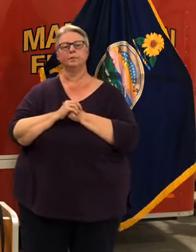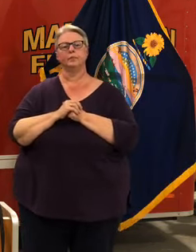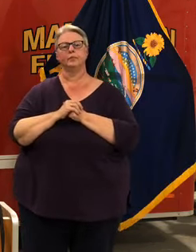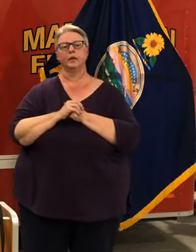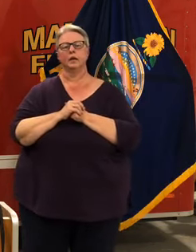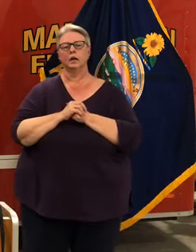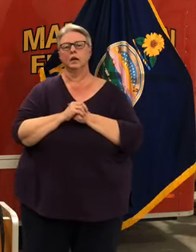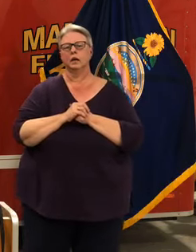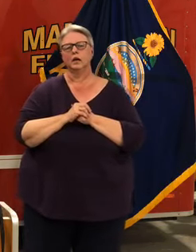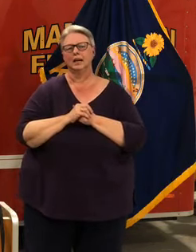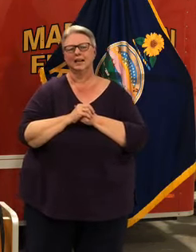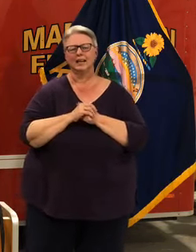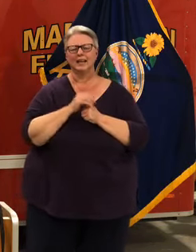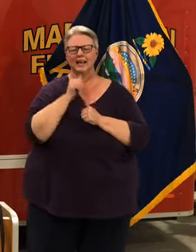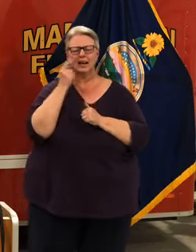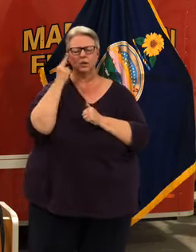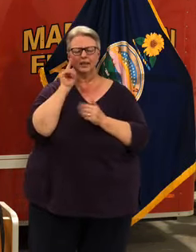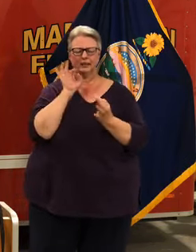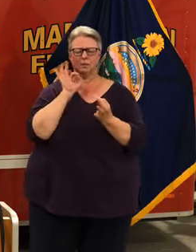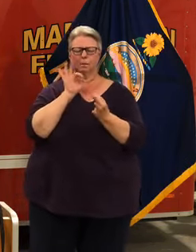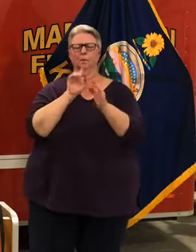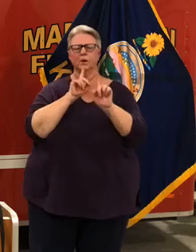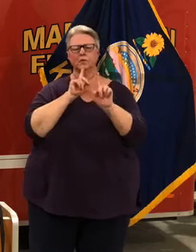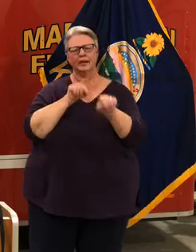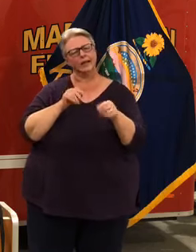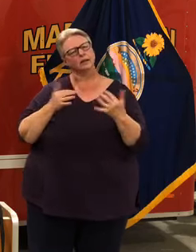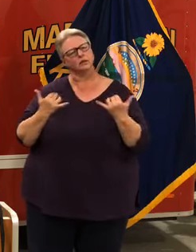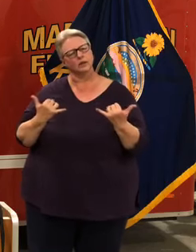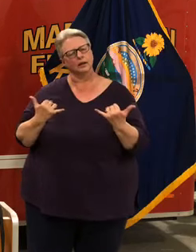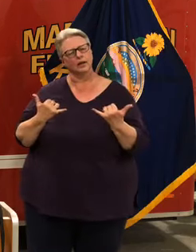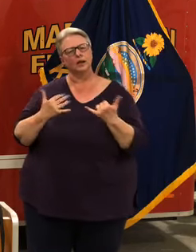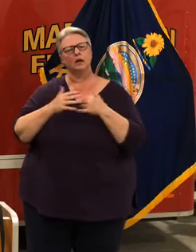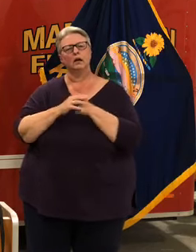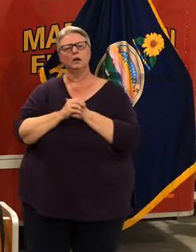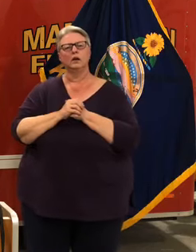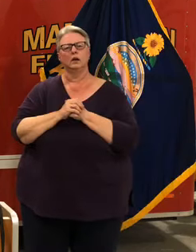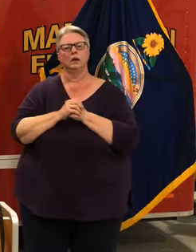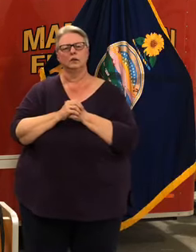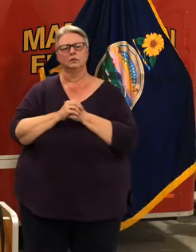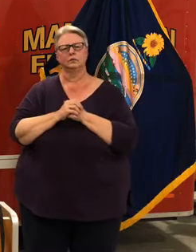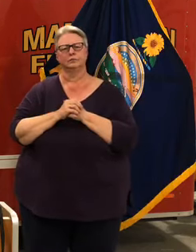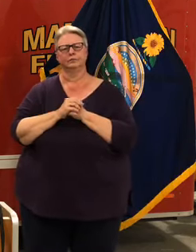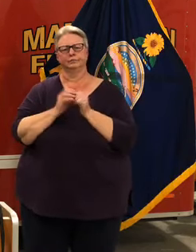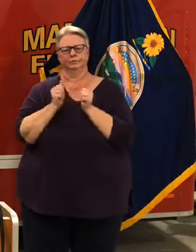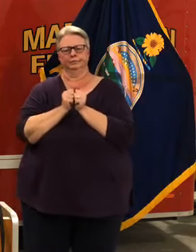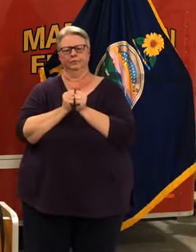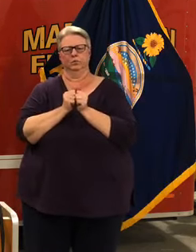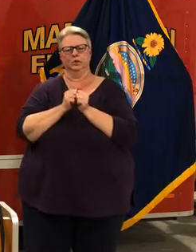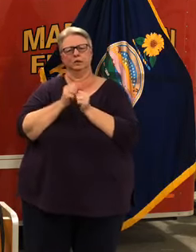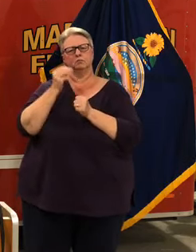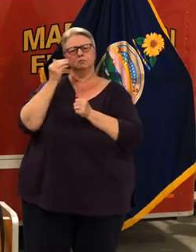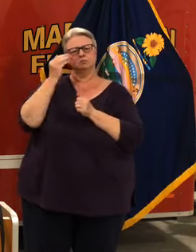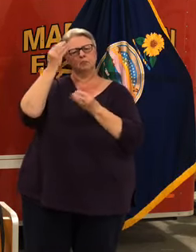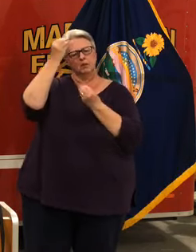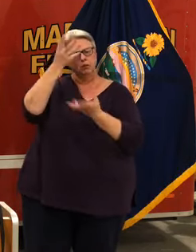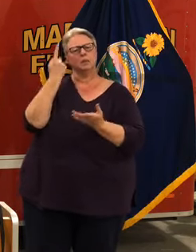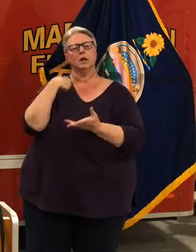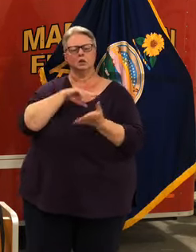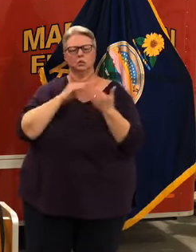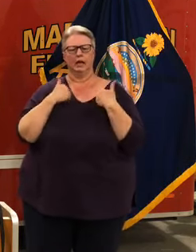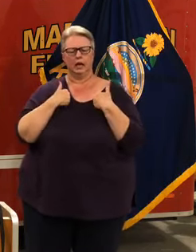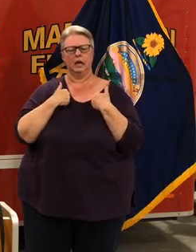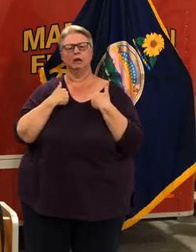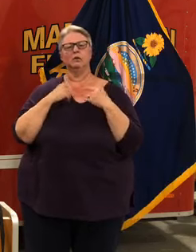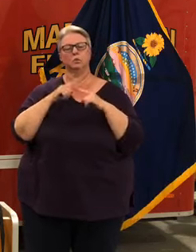I don't know that there's a perfect answer to that question at this point in time with the amount of medical information we have, but I would definitely want